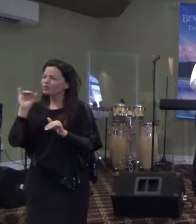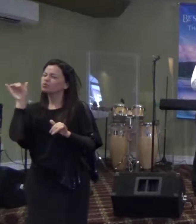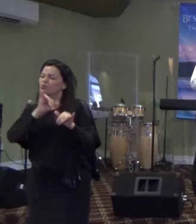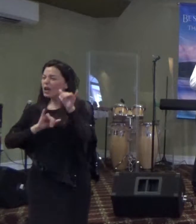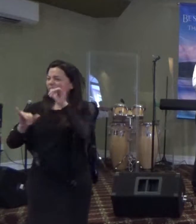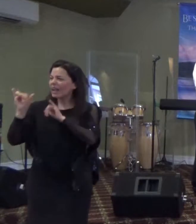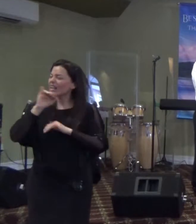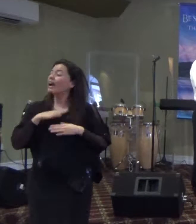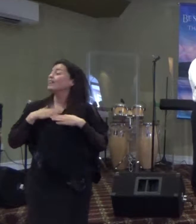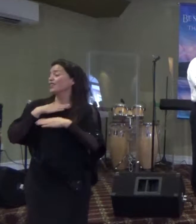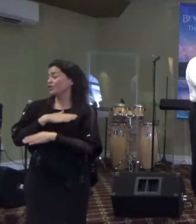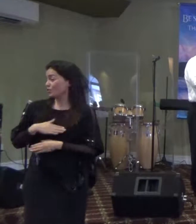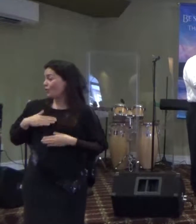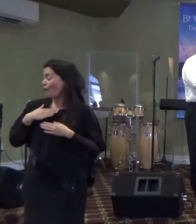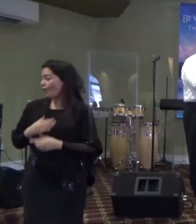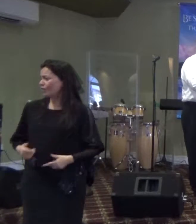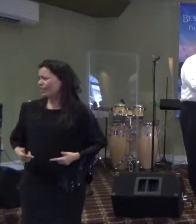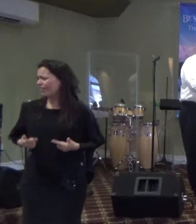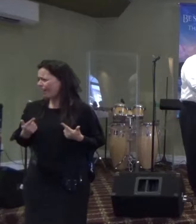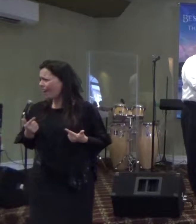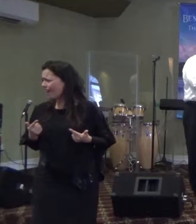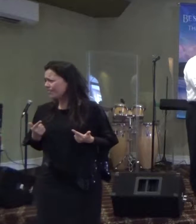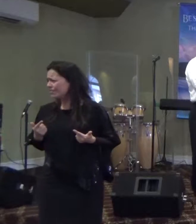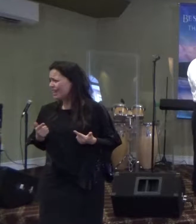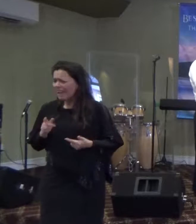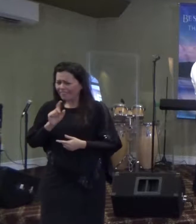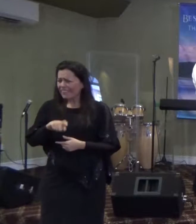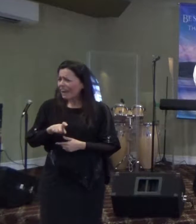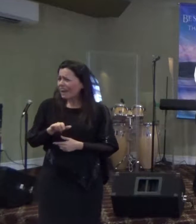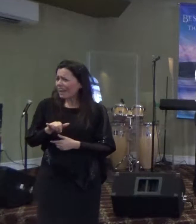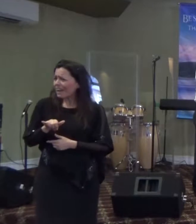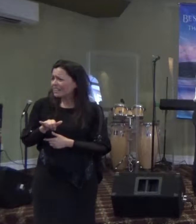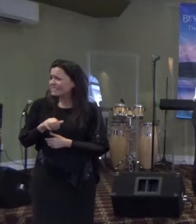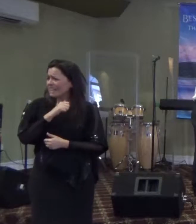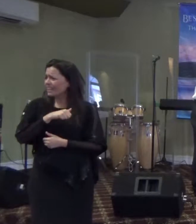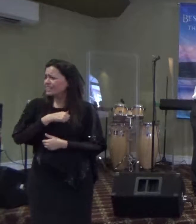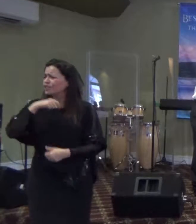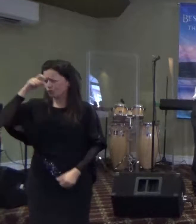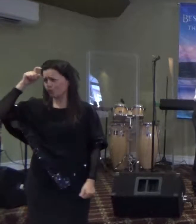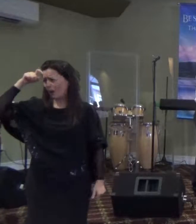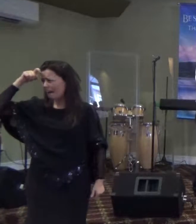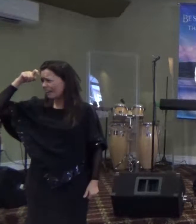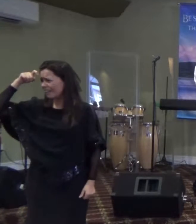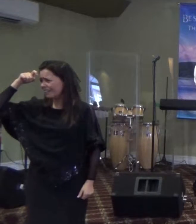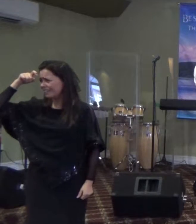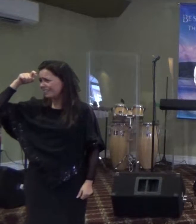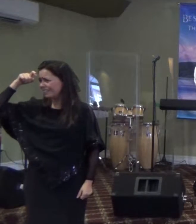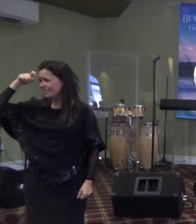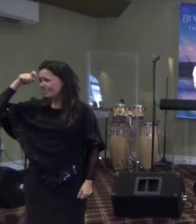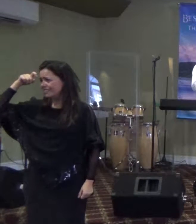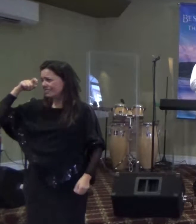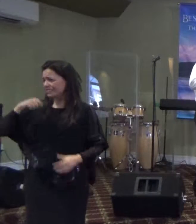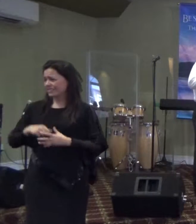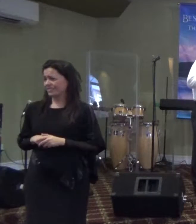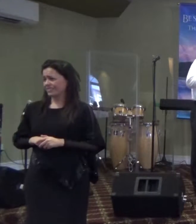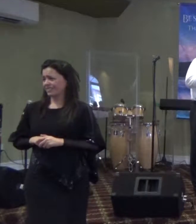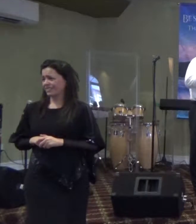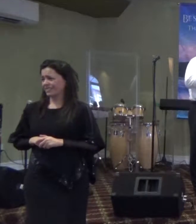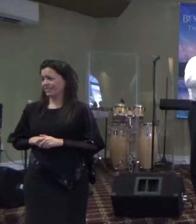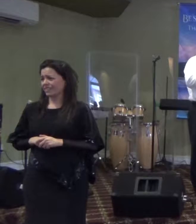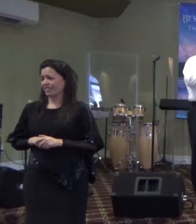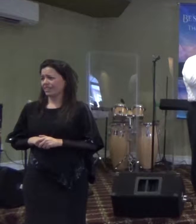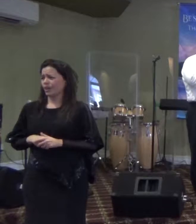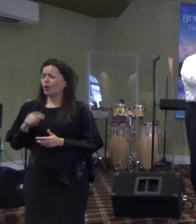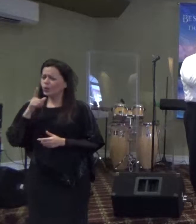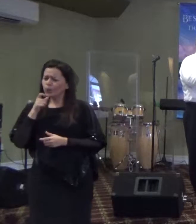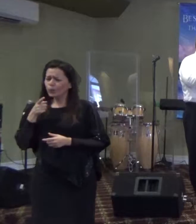regocíjate. rejoice. ¿De dónde obtiene Where does he obtain eso? his point of view? ¿A quién se lo está pidiendo? Who ¿A is he